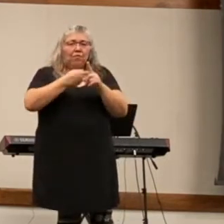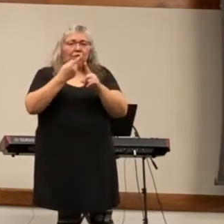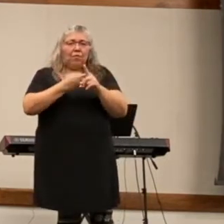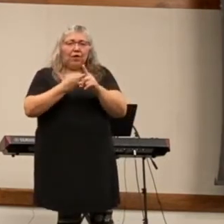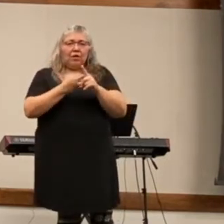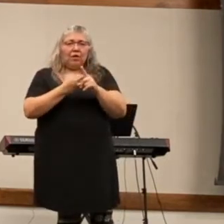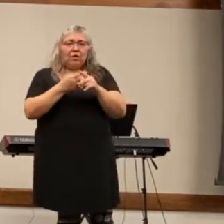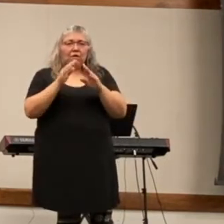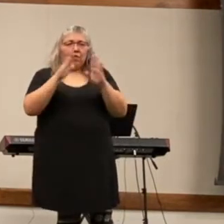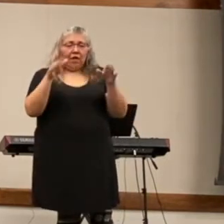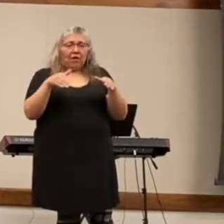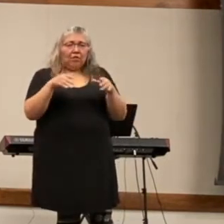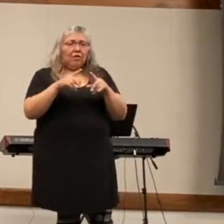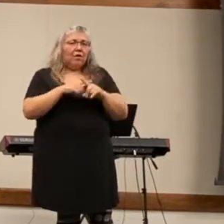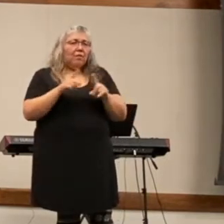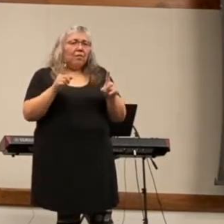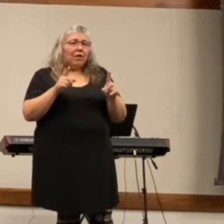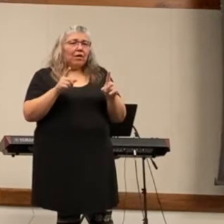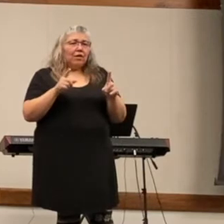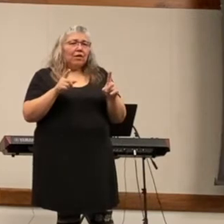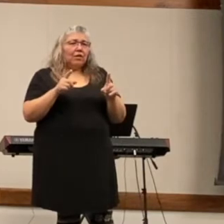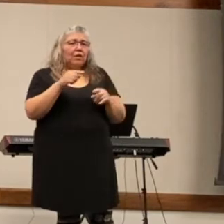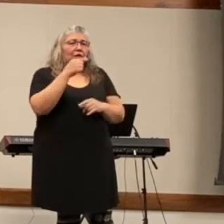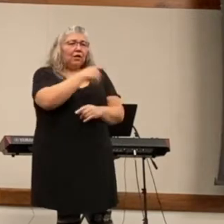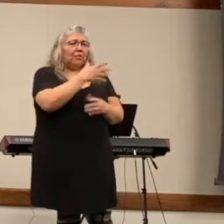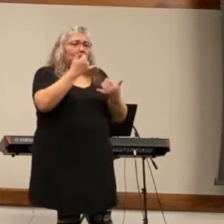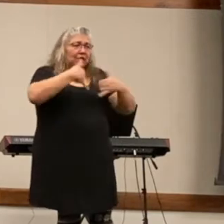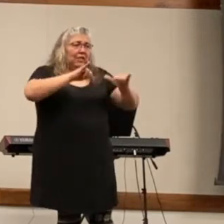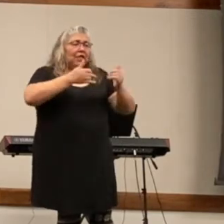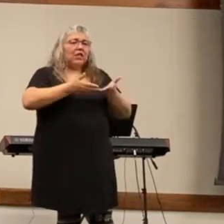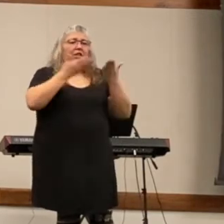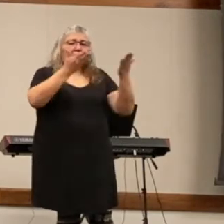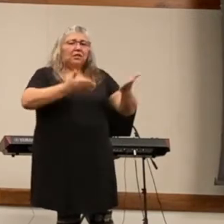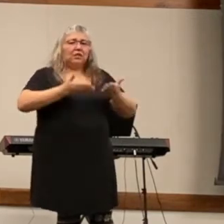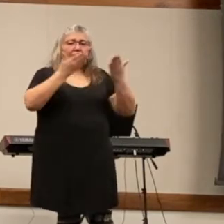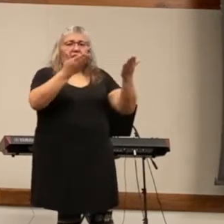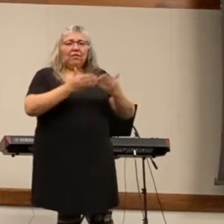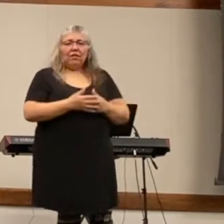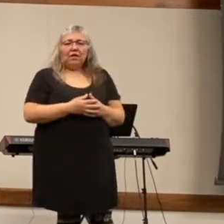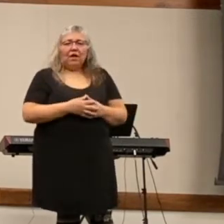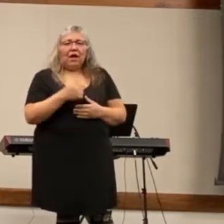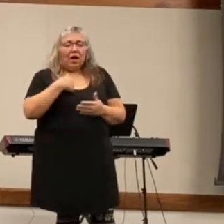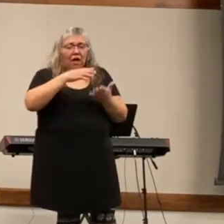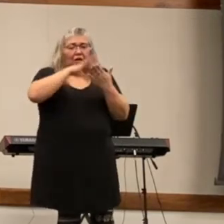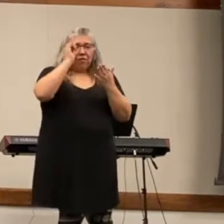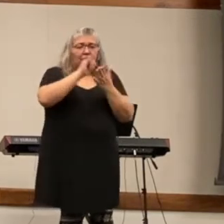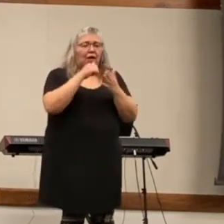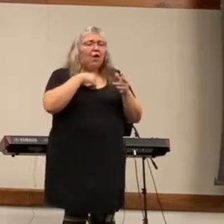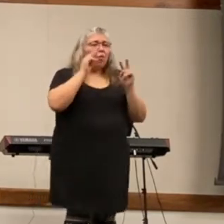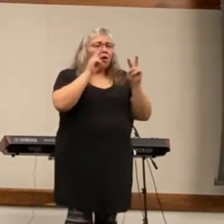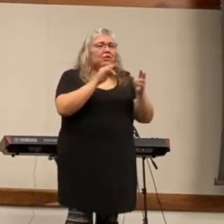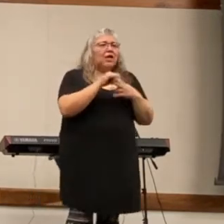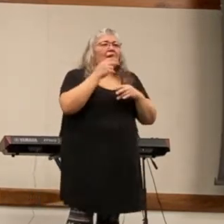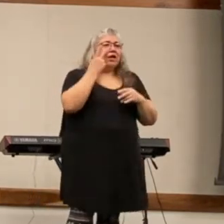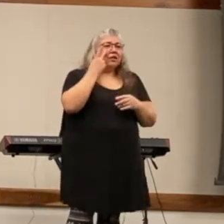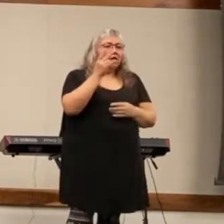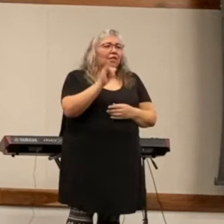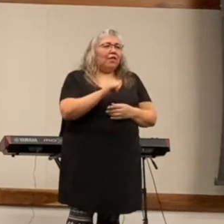yet he was still tithing. I learned that, I watched that, I saw